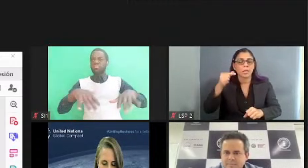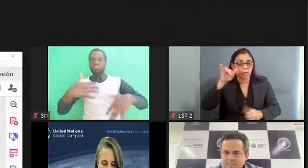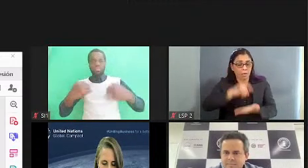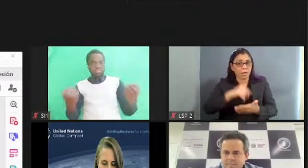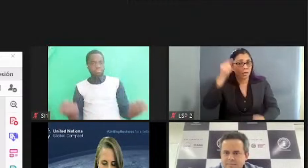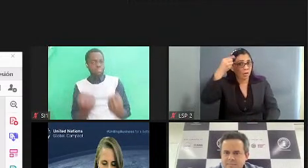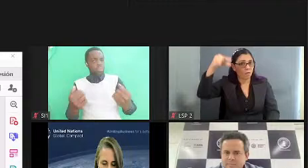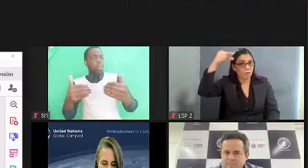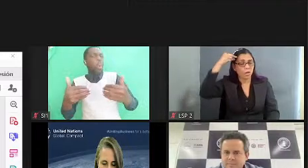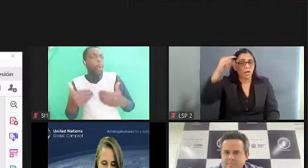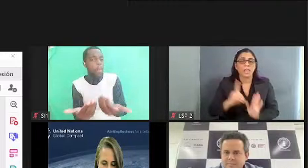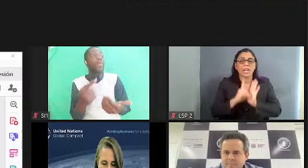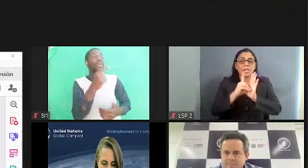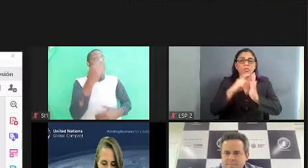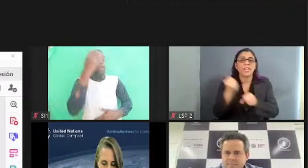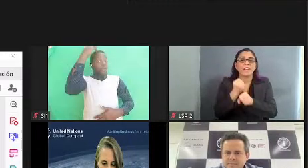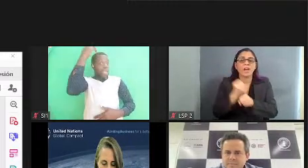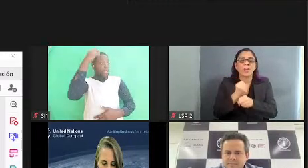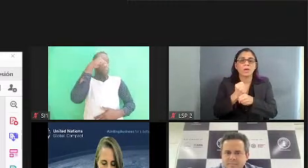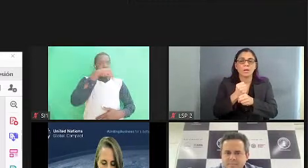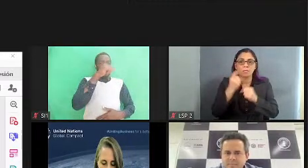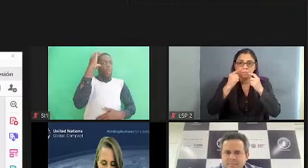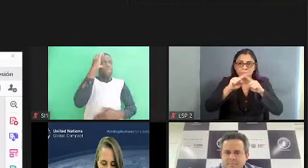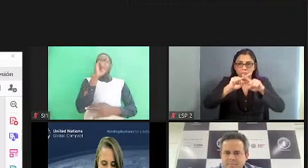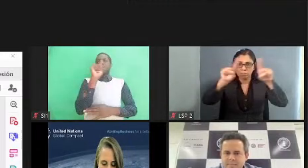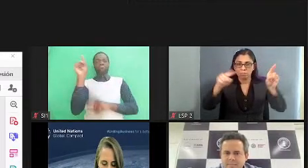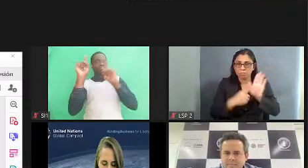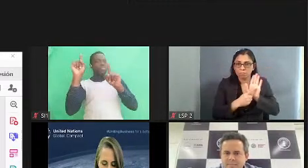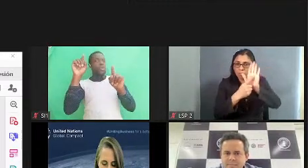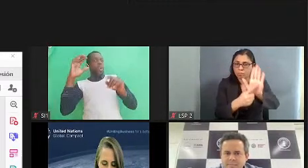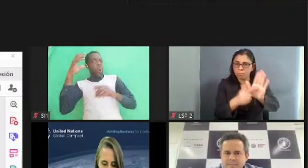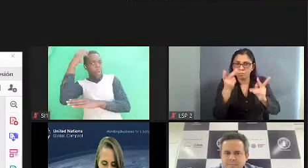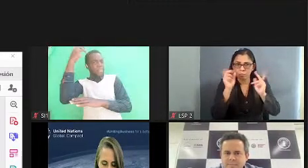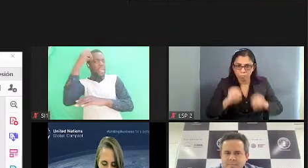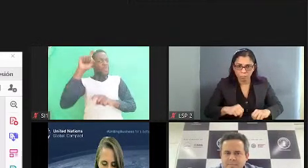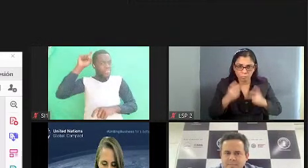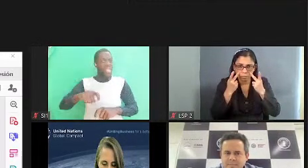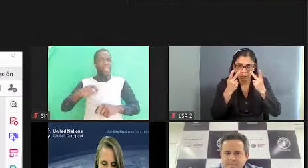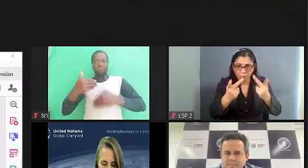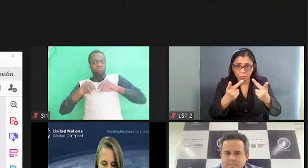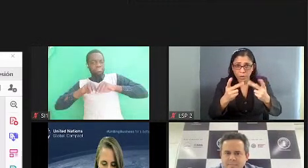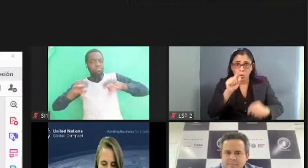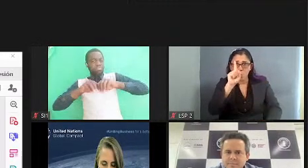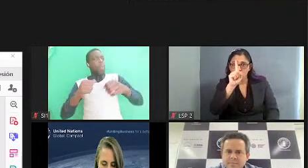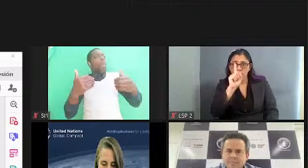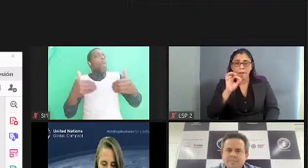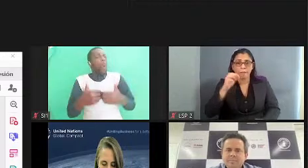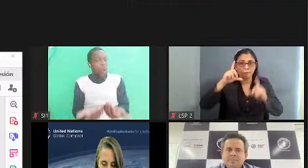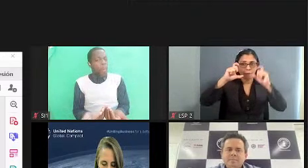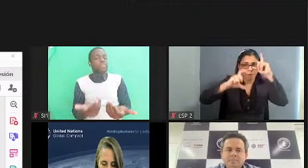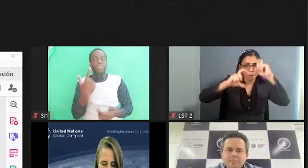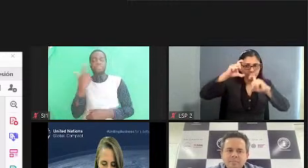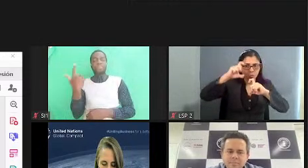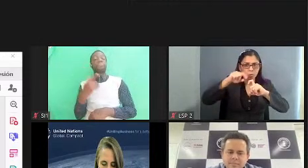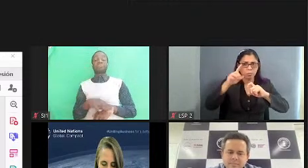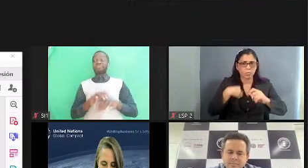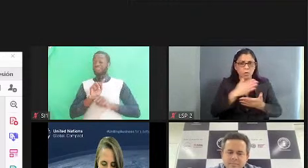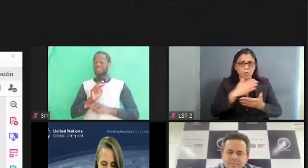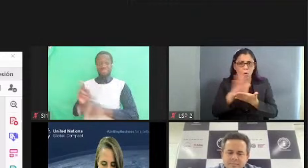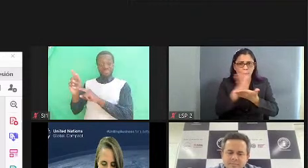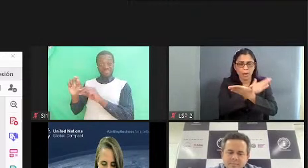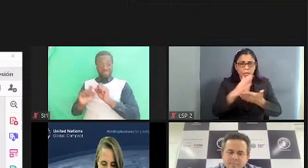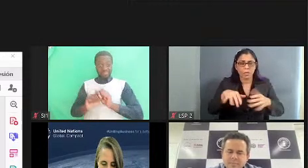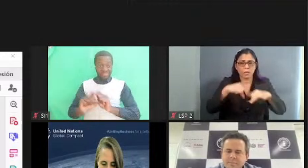governments in the promotion of work rights so in the image you can see some pictures that i wanted to share with